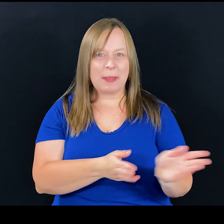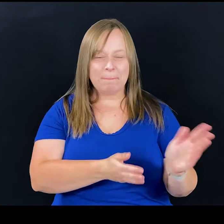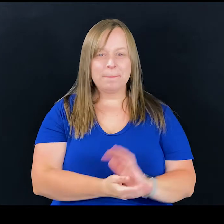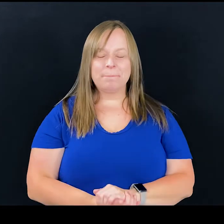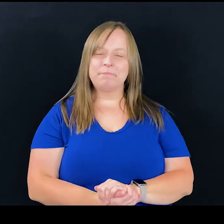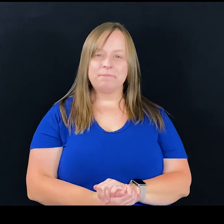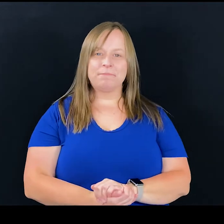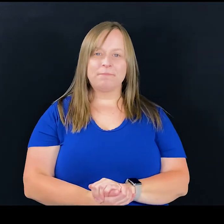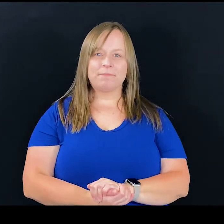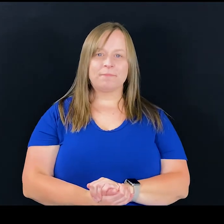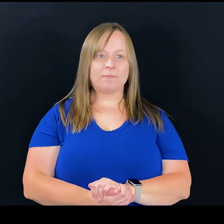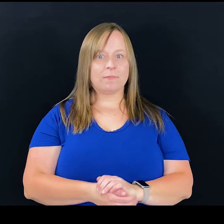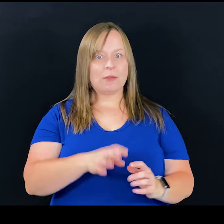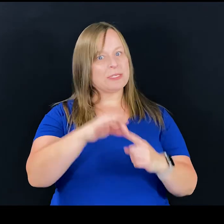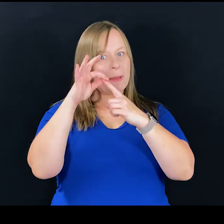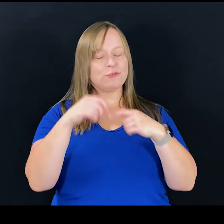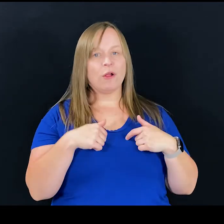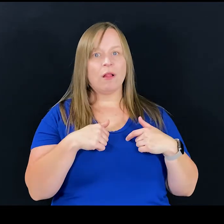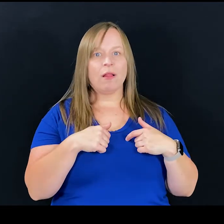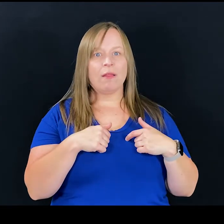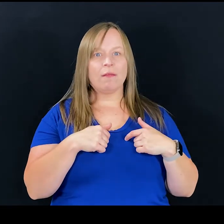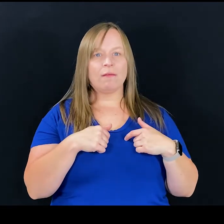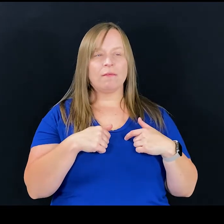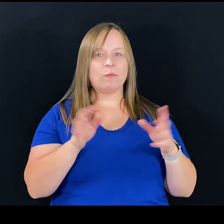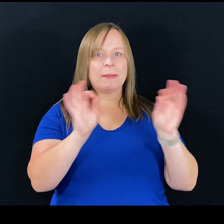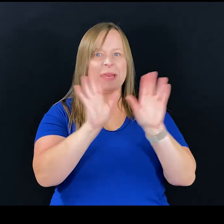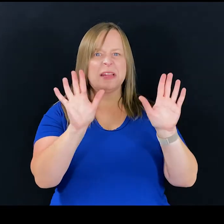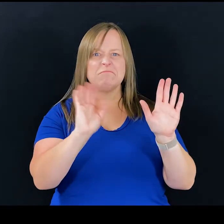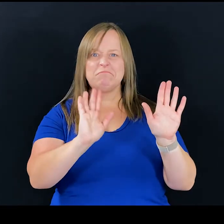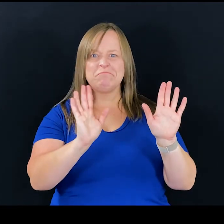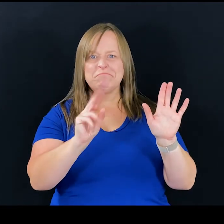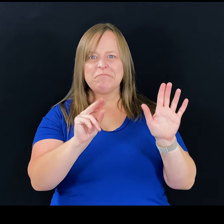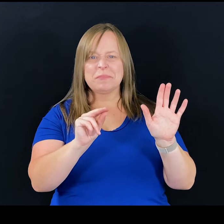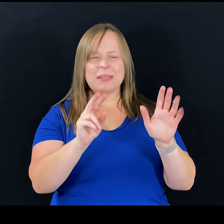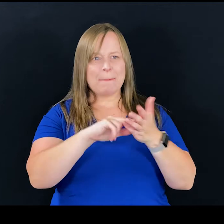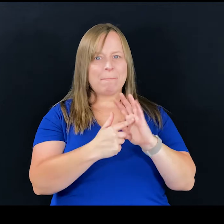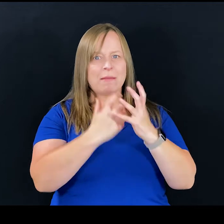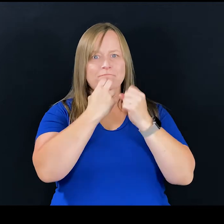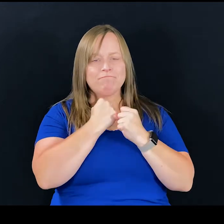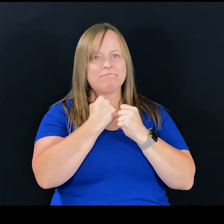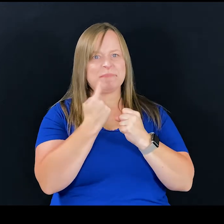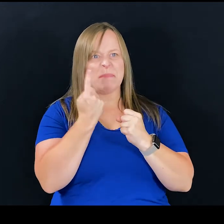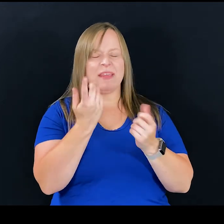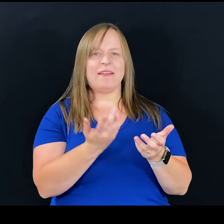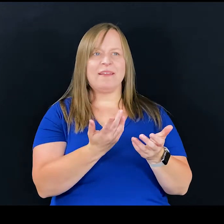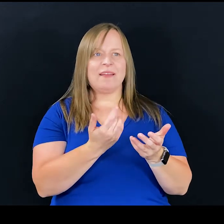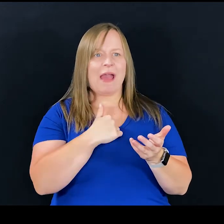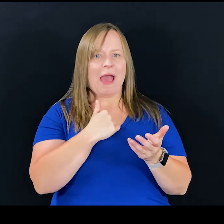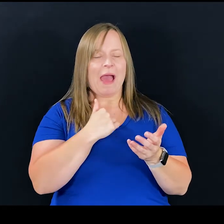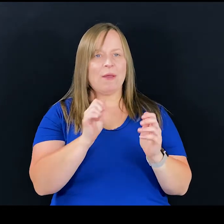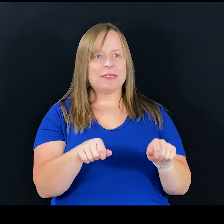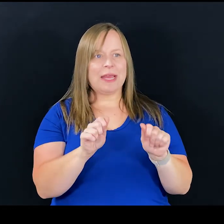voice. It was special. It wasn't meaningless. You know, it meant something